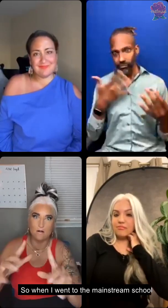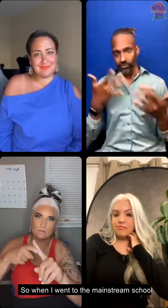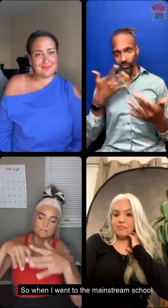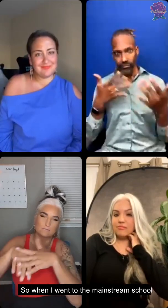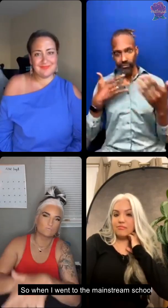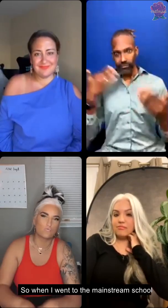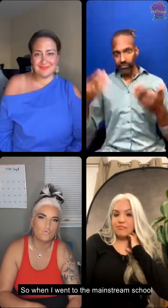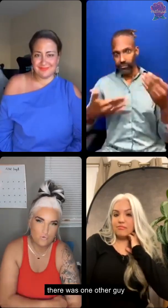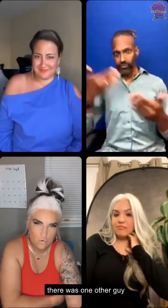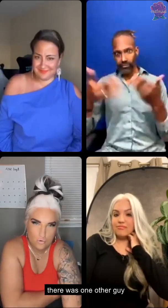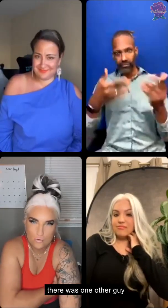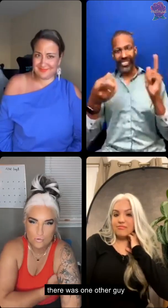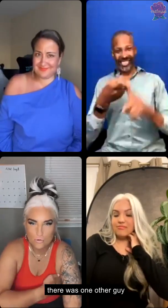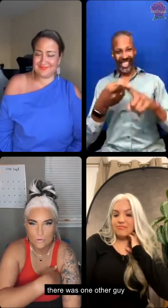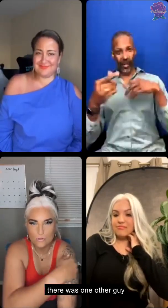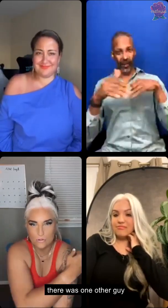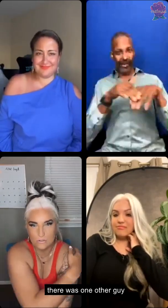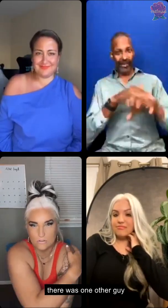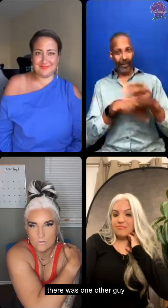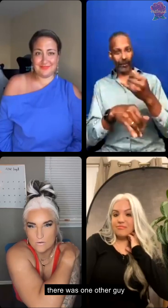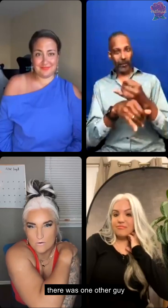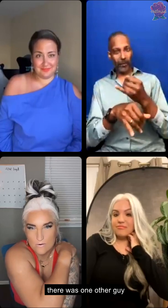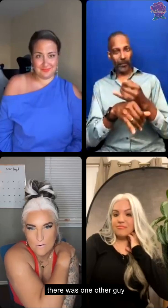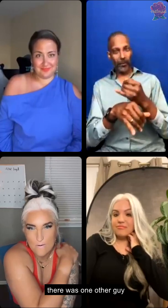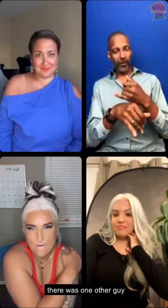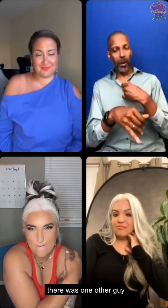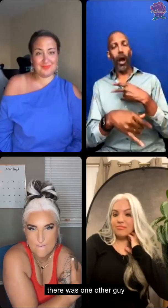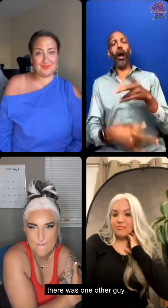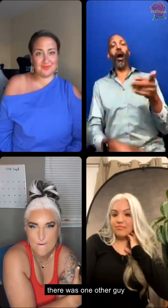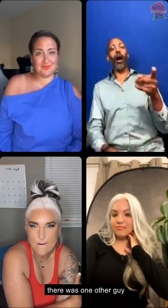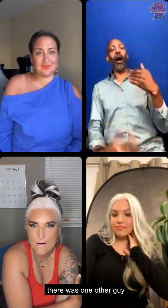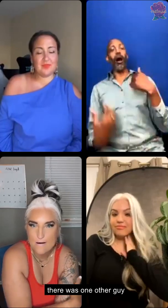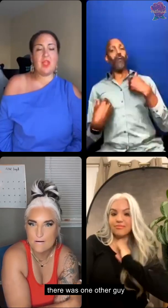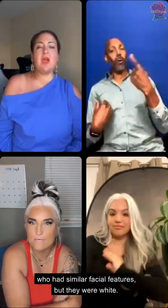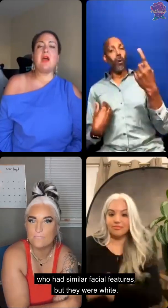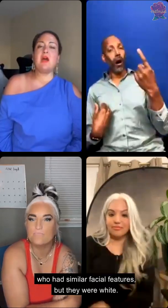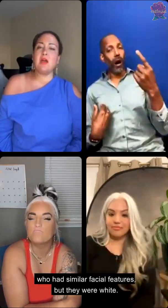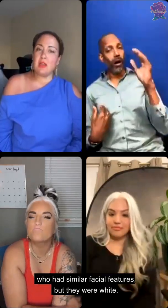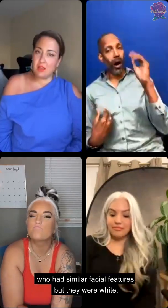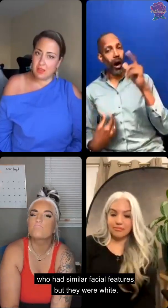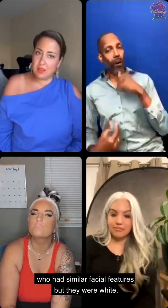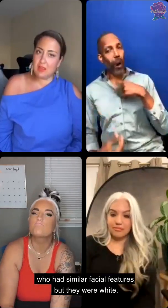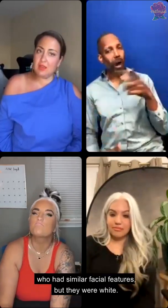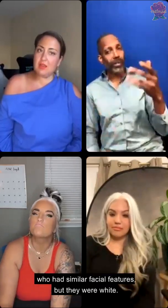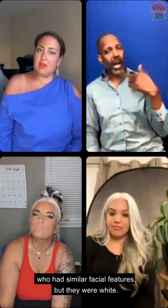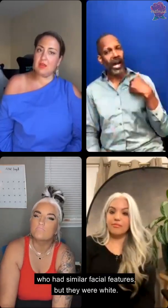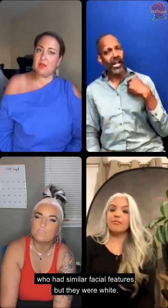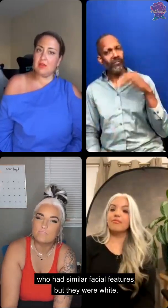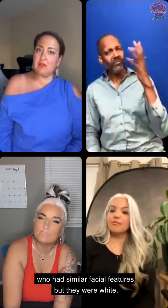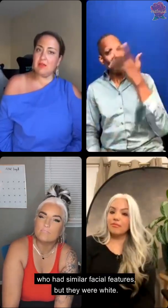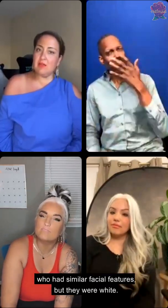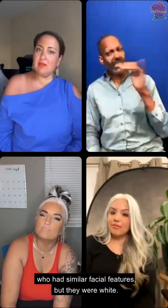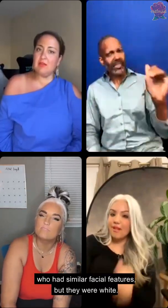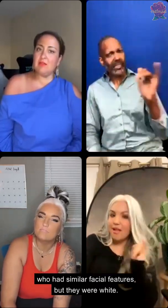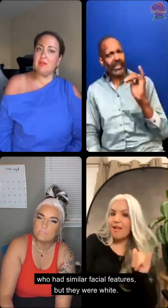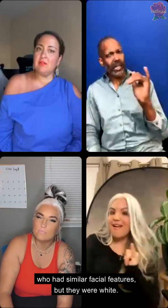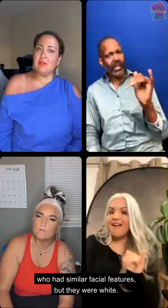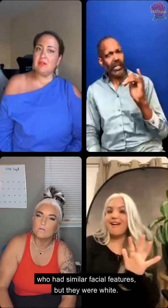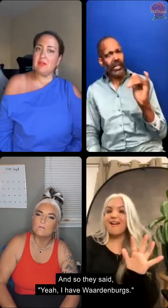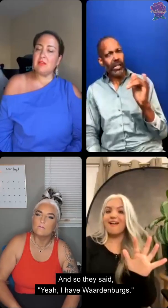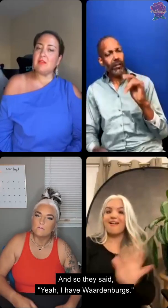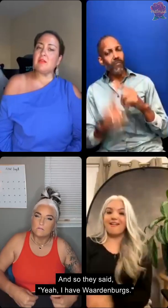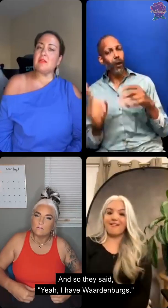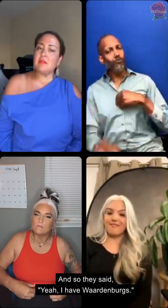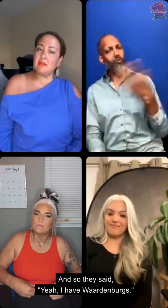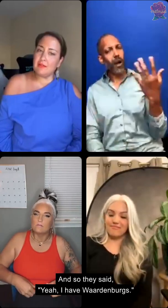Gosh, it was already happening in mainstream school. Wow. And so when I went to the deaf school, there was one other guy who had similar facial features,